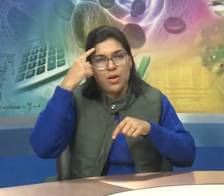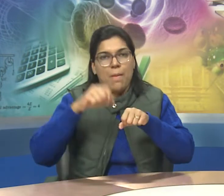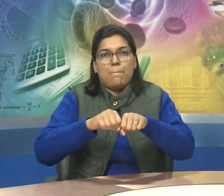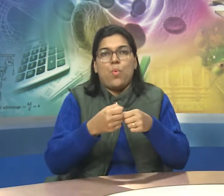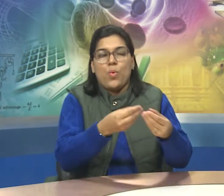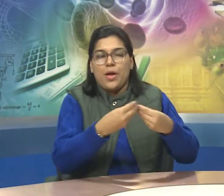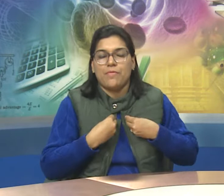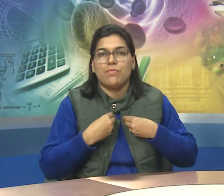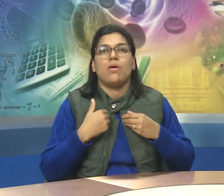allocate